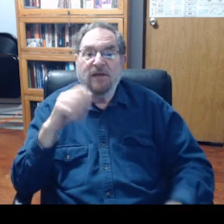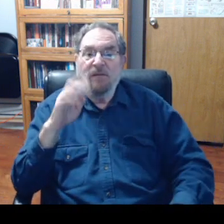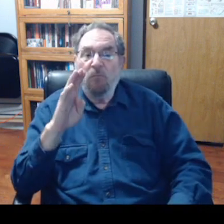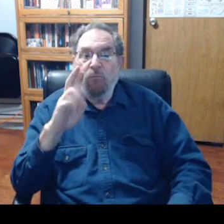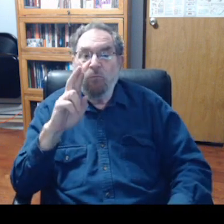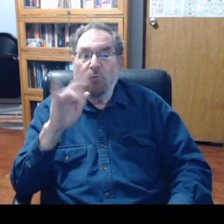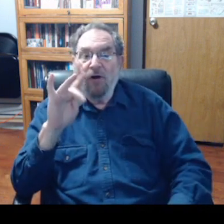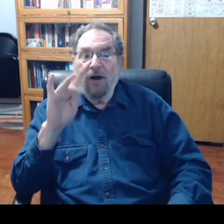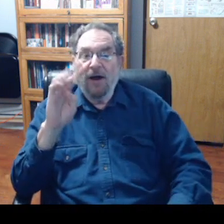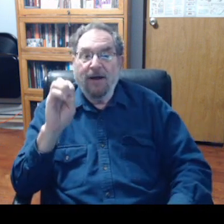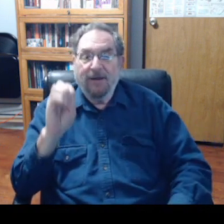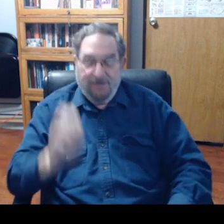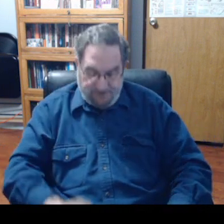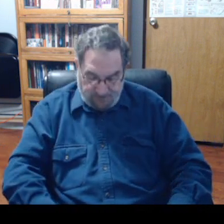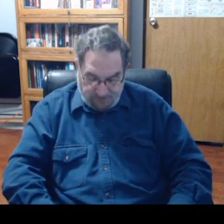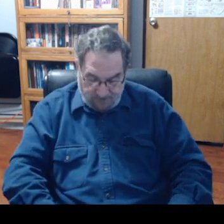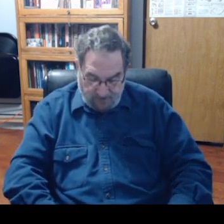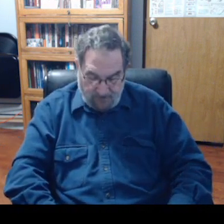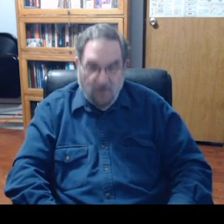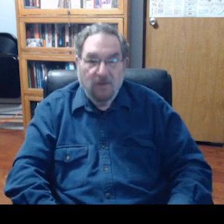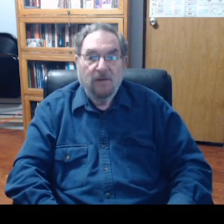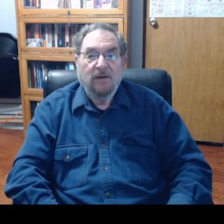the bride.